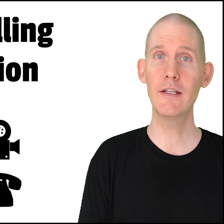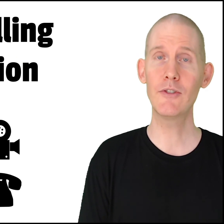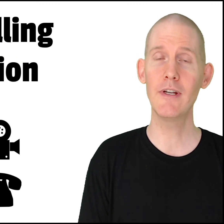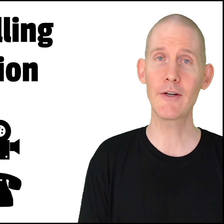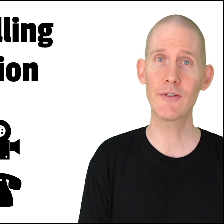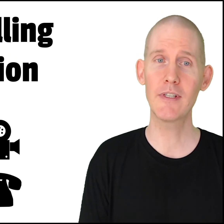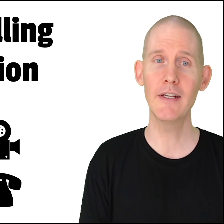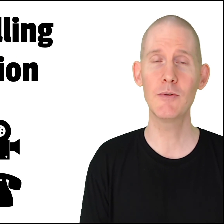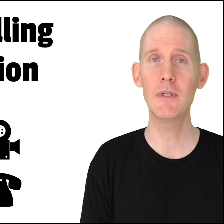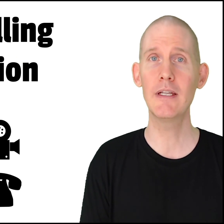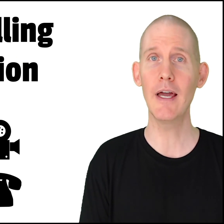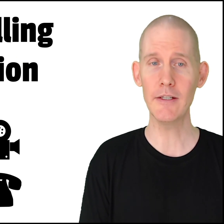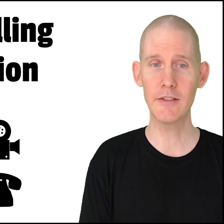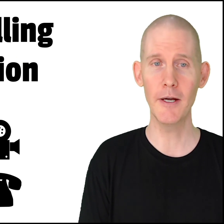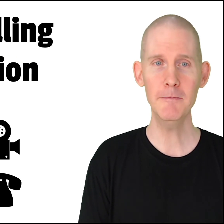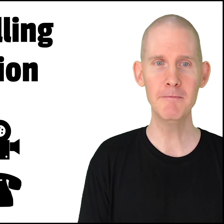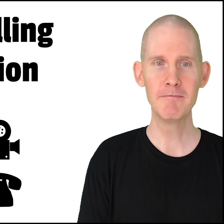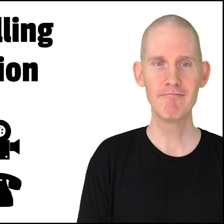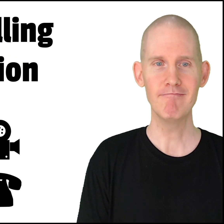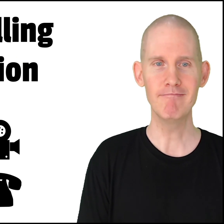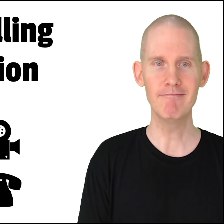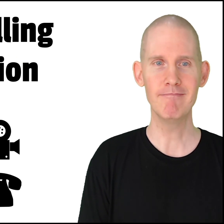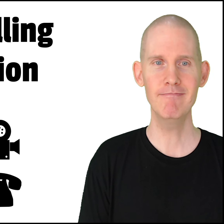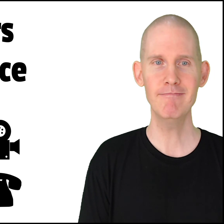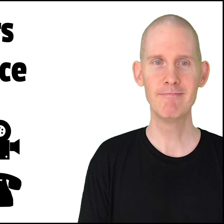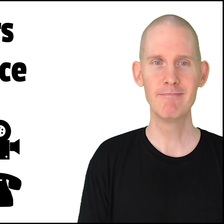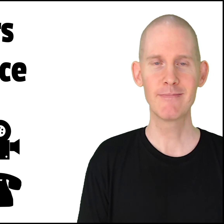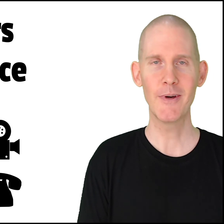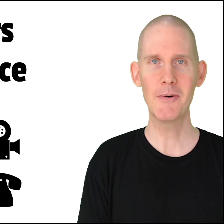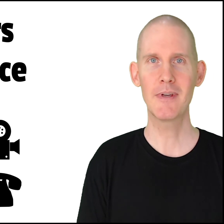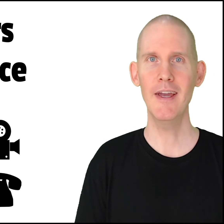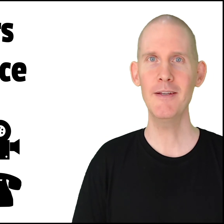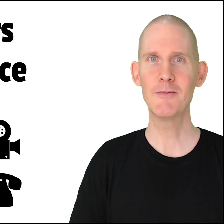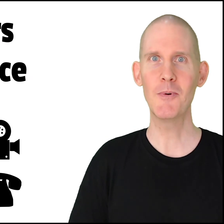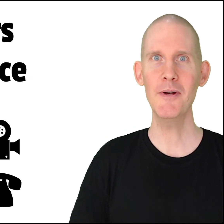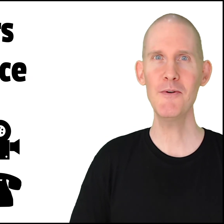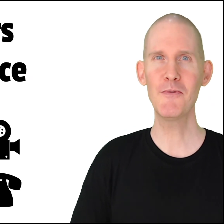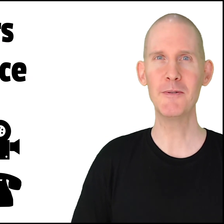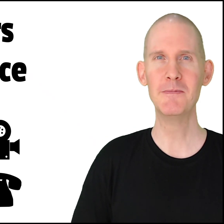recognition exercise that we did last time. Okay, wonderful.